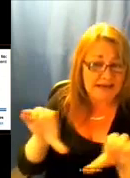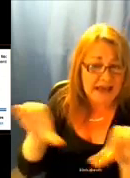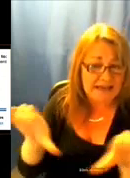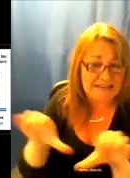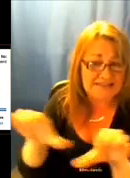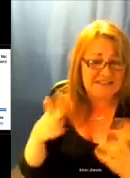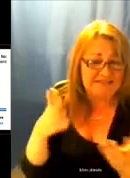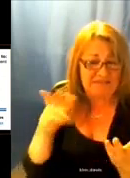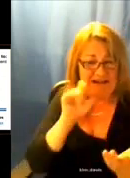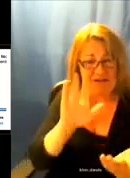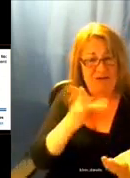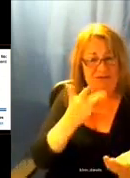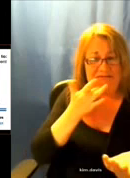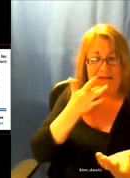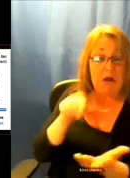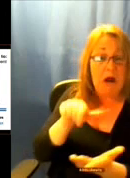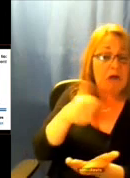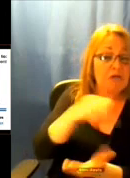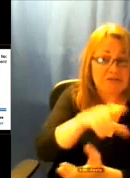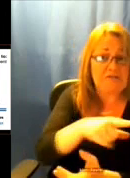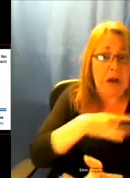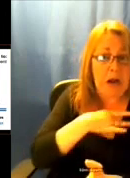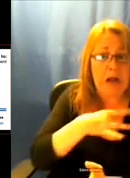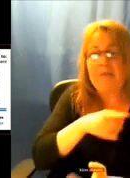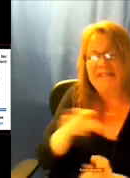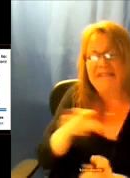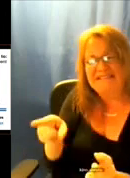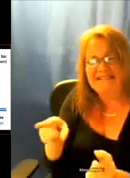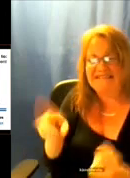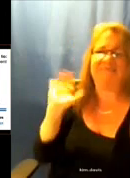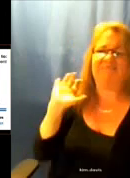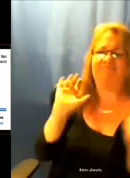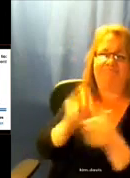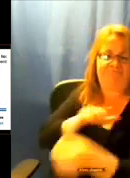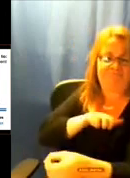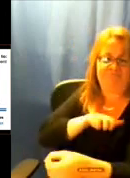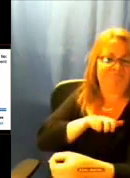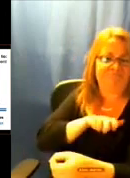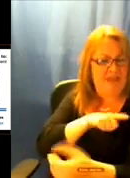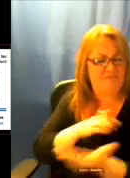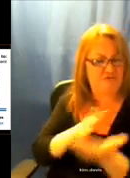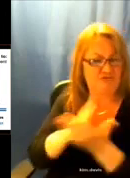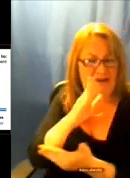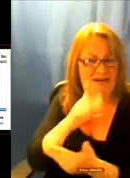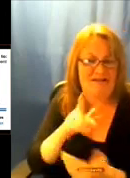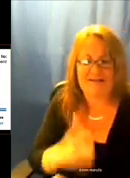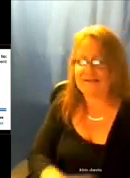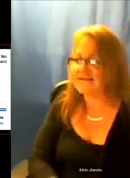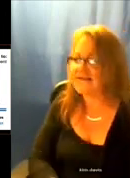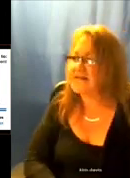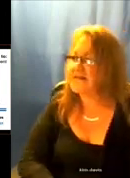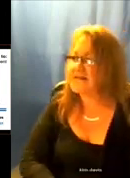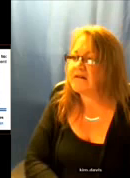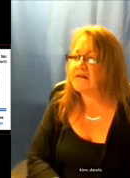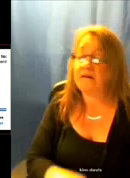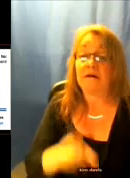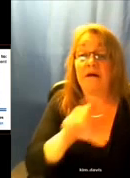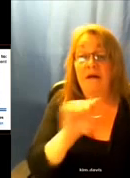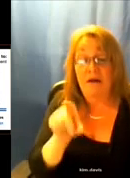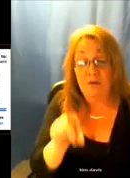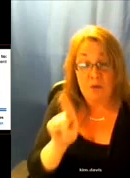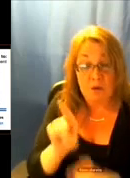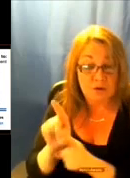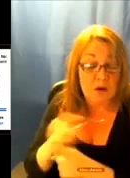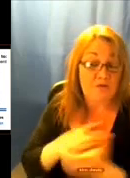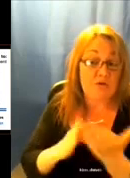And you have the right to be involved or refuse to be involved, saying, I do not want to be within that, and I have